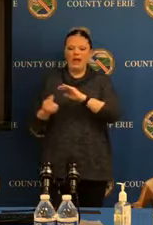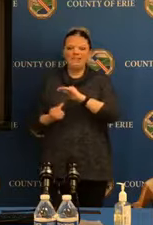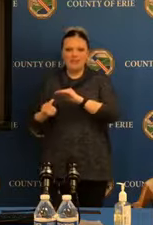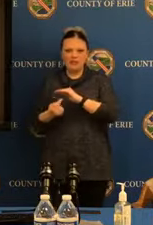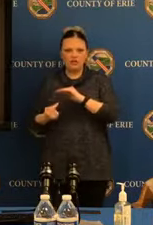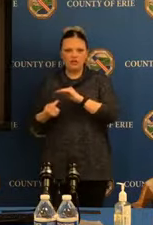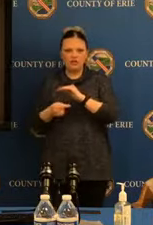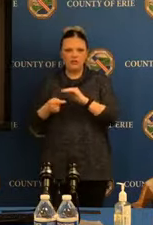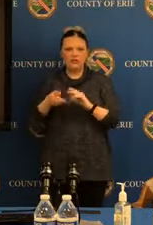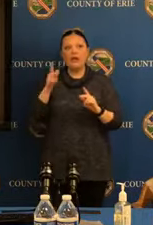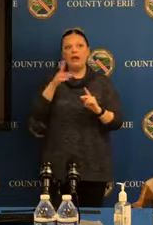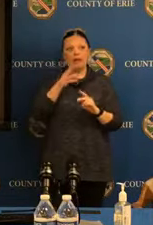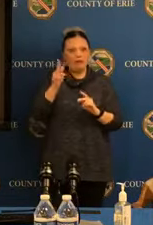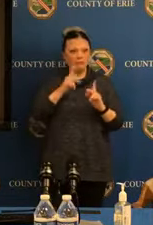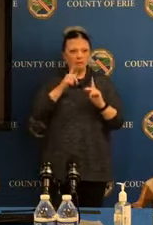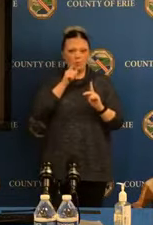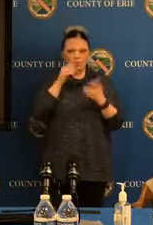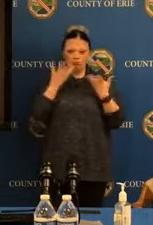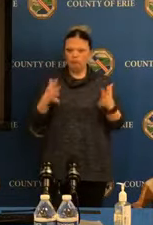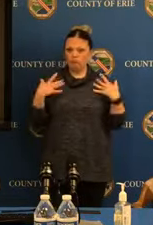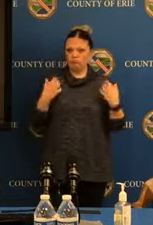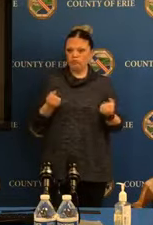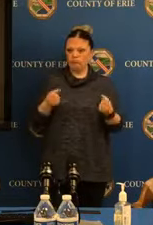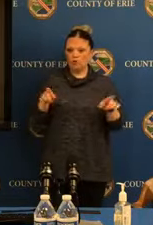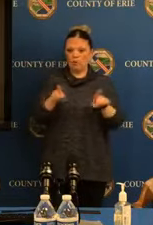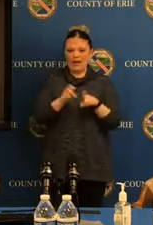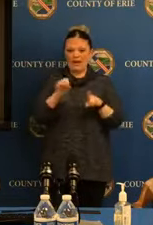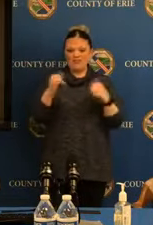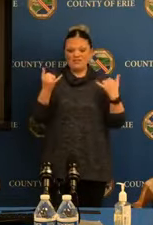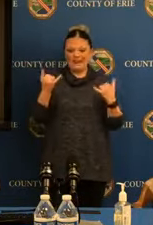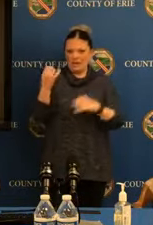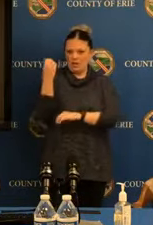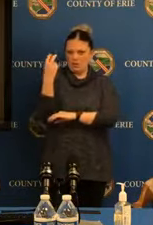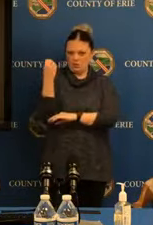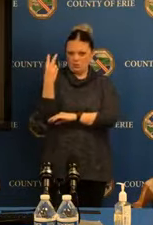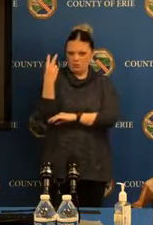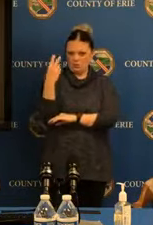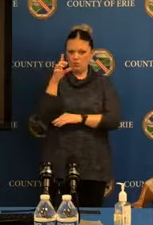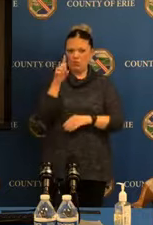those who have recovered. So as of today at noon, there were